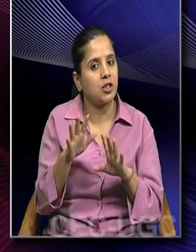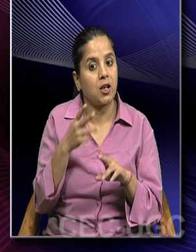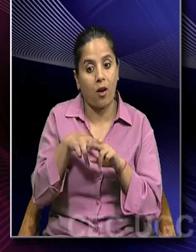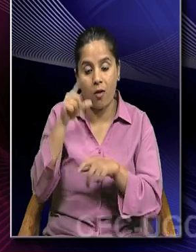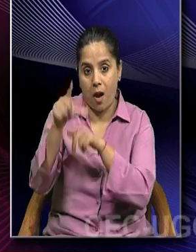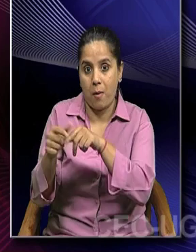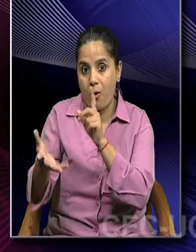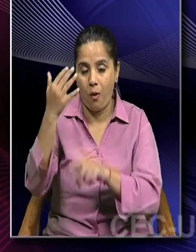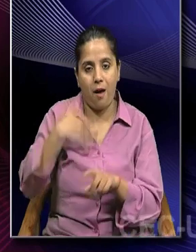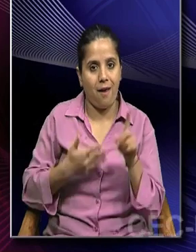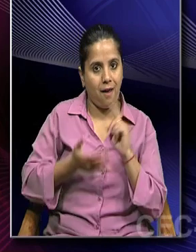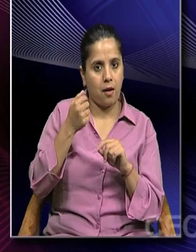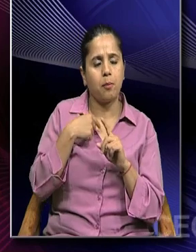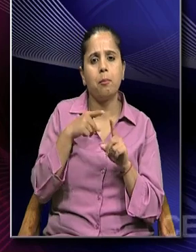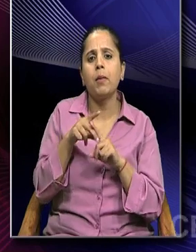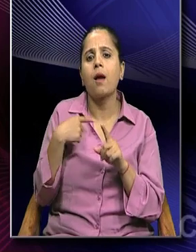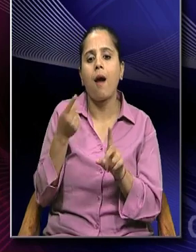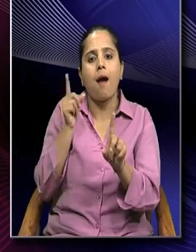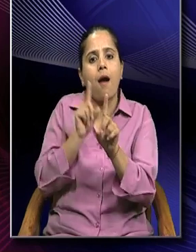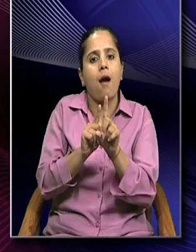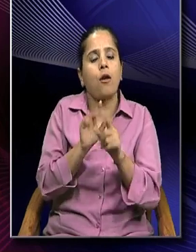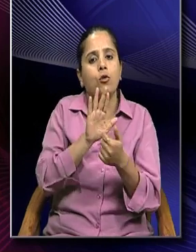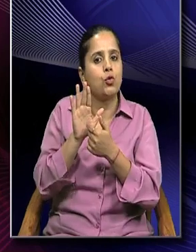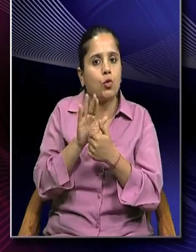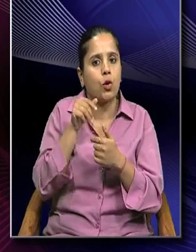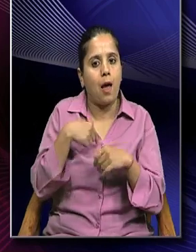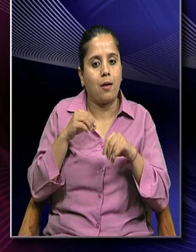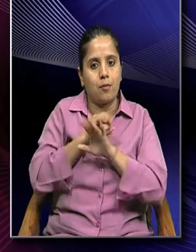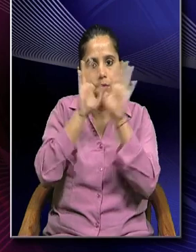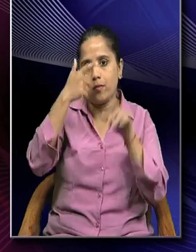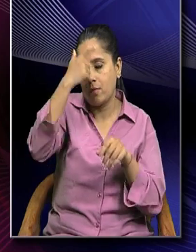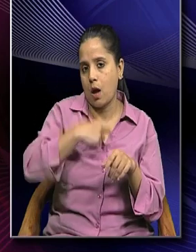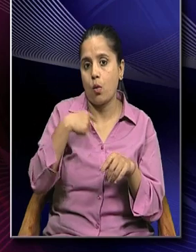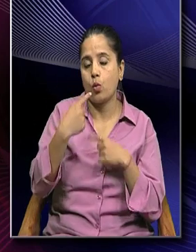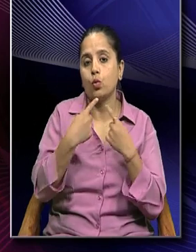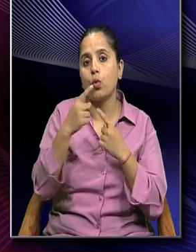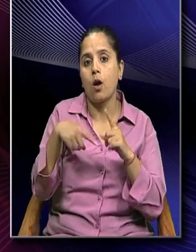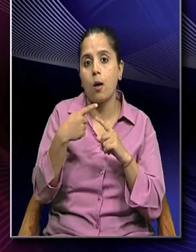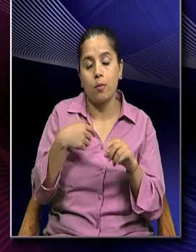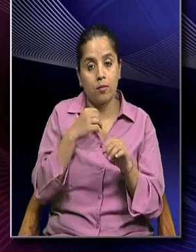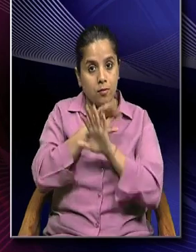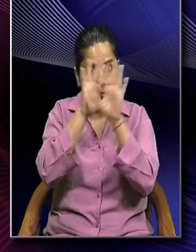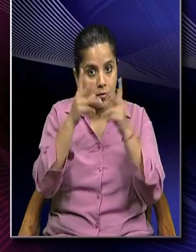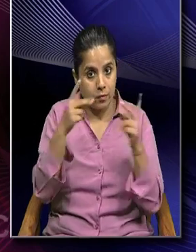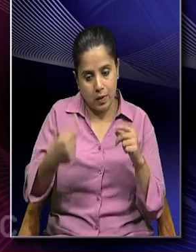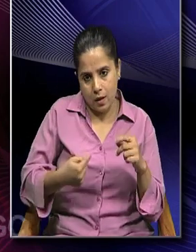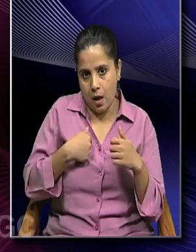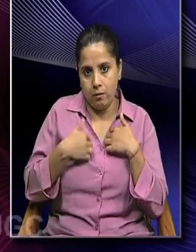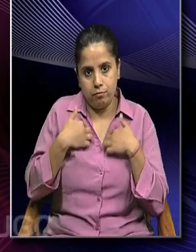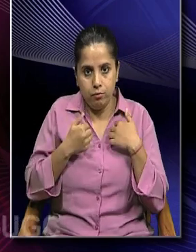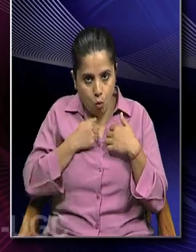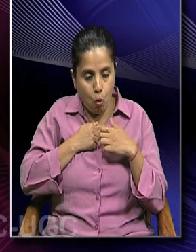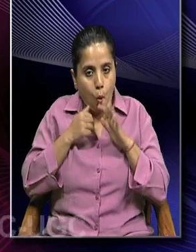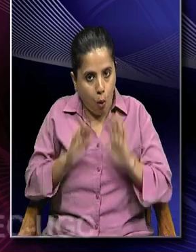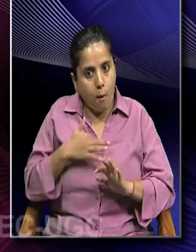It means I am acting as a enlightened person who is talking about enlightened self interest.